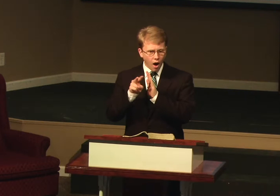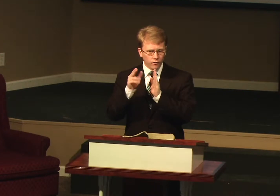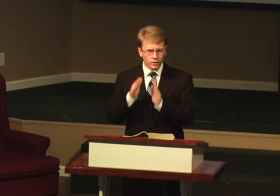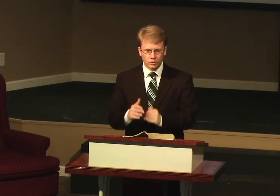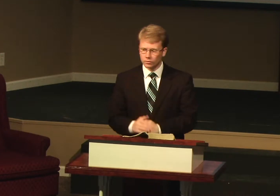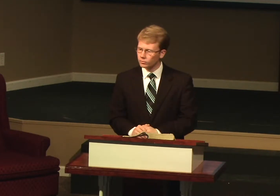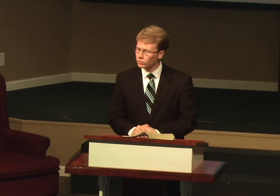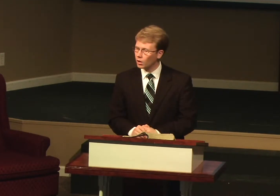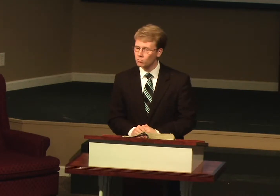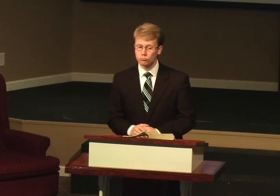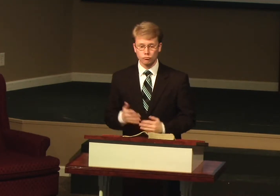and the prophets,